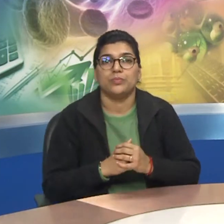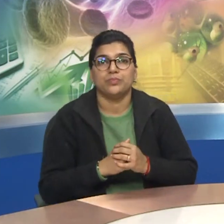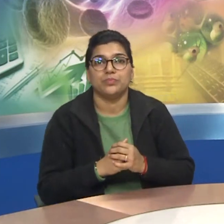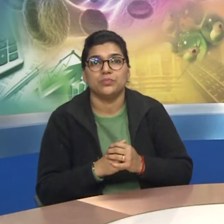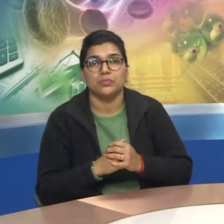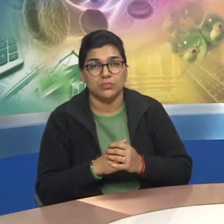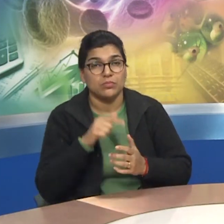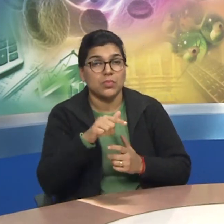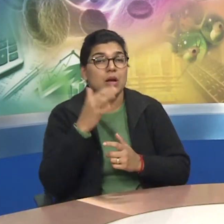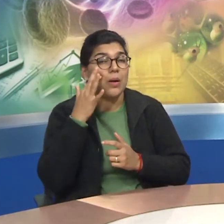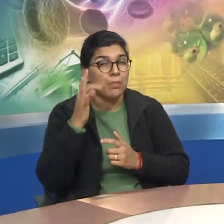Point 5.